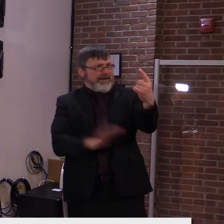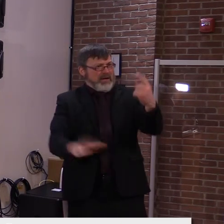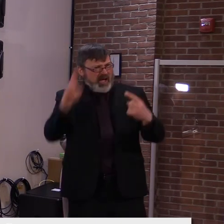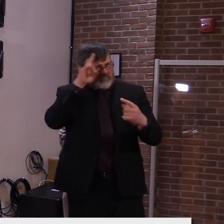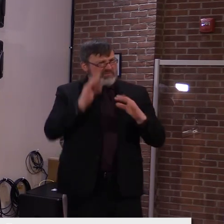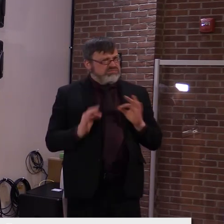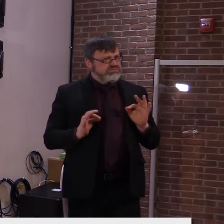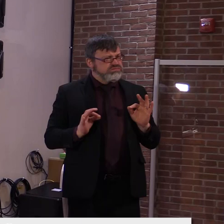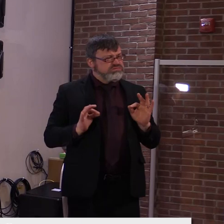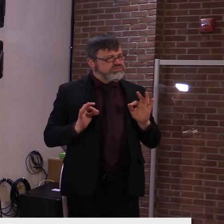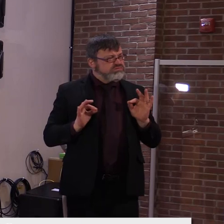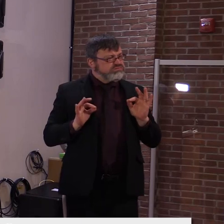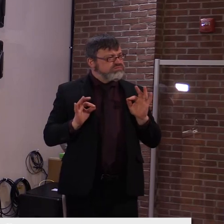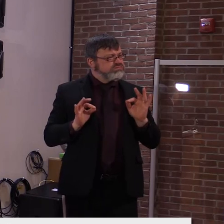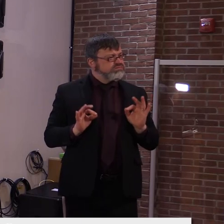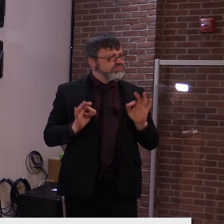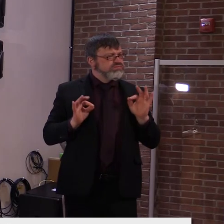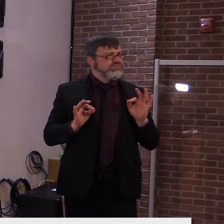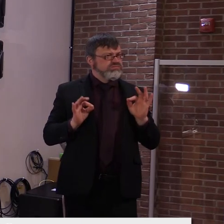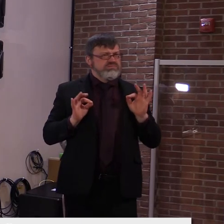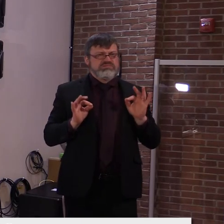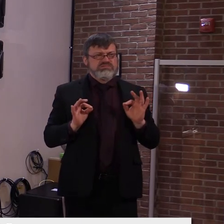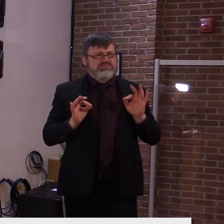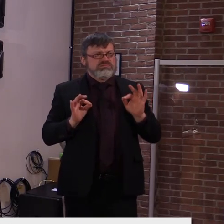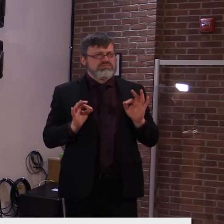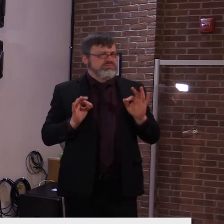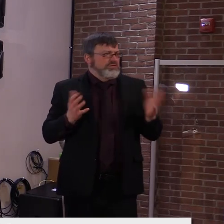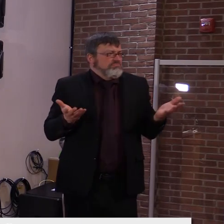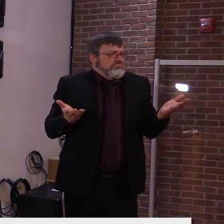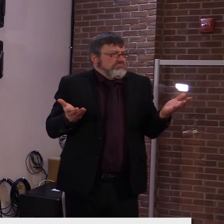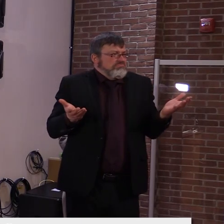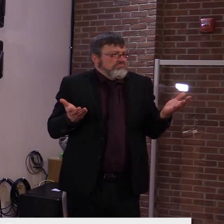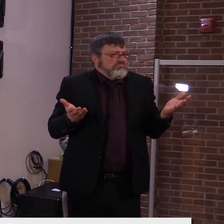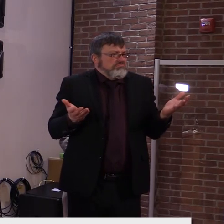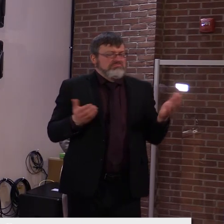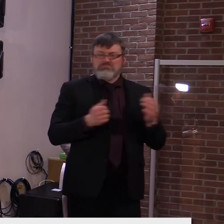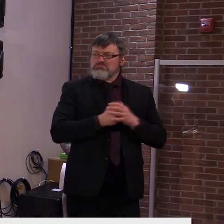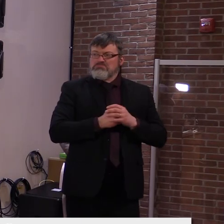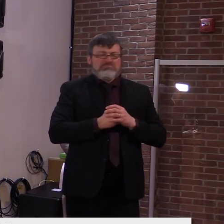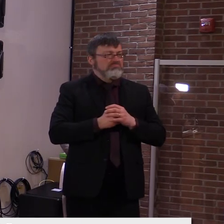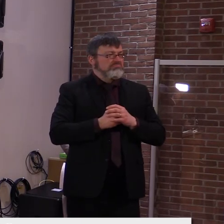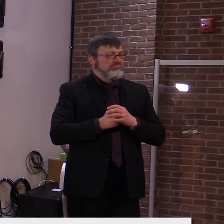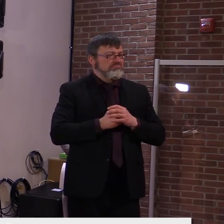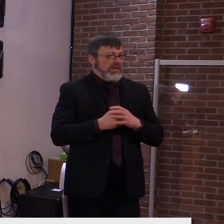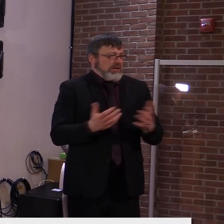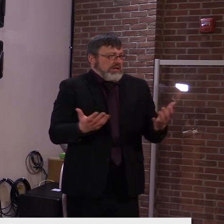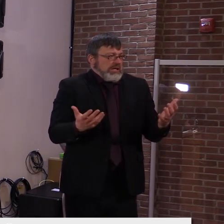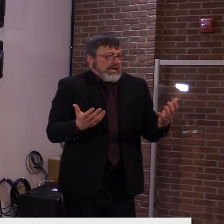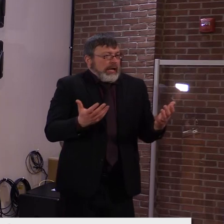vast distribution of vaccines throughout their system, and they've only had,